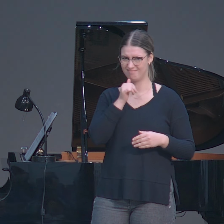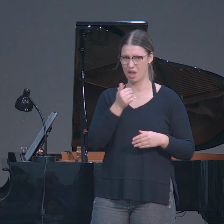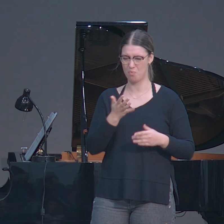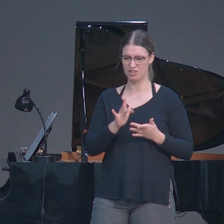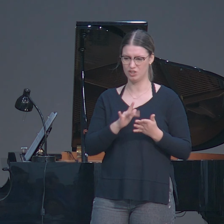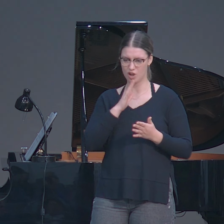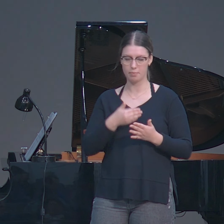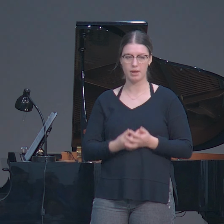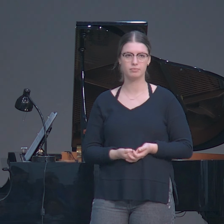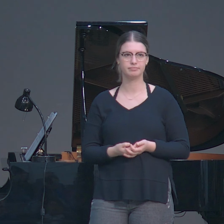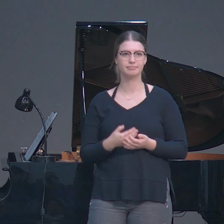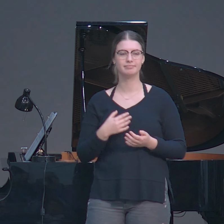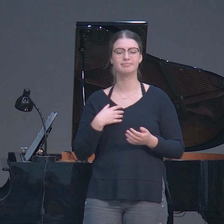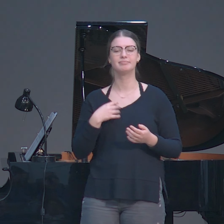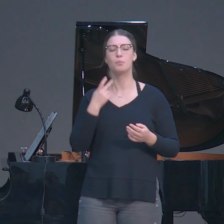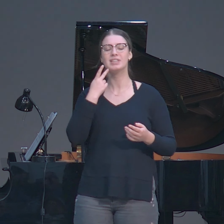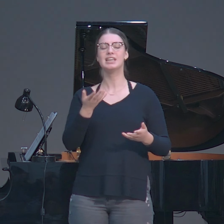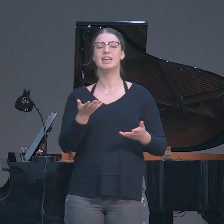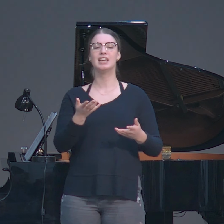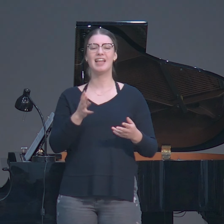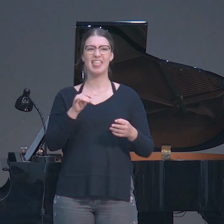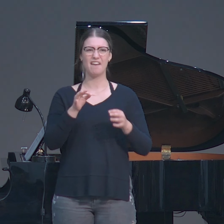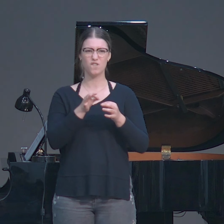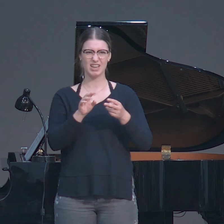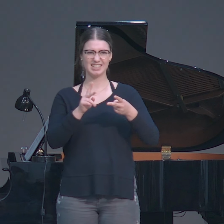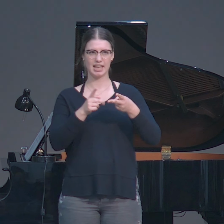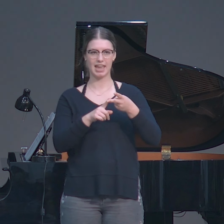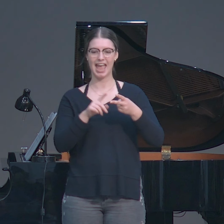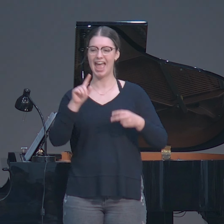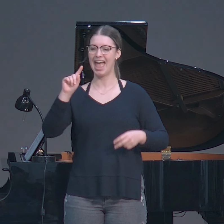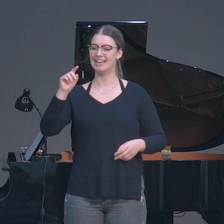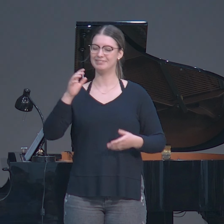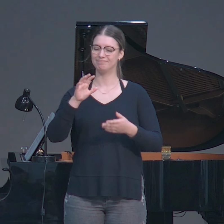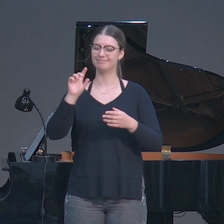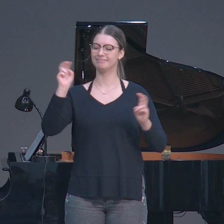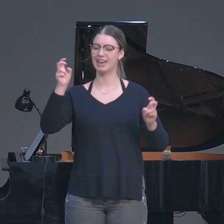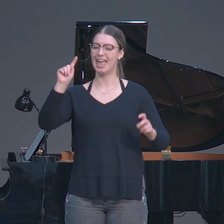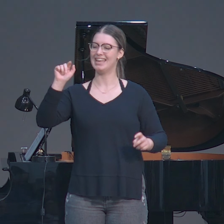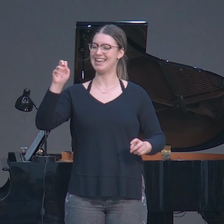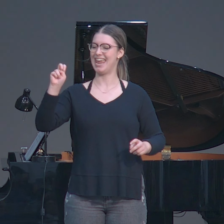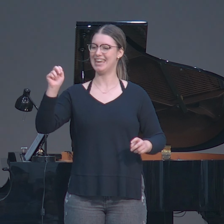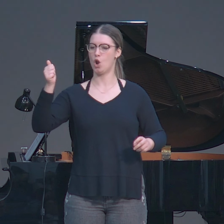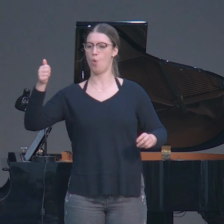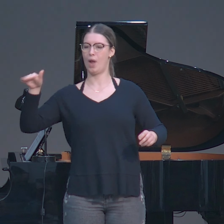And that's the second thing I want you to see here. That phrase is taken away from them.